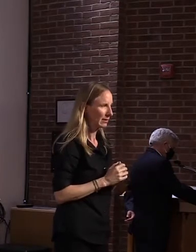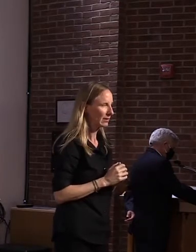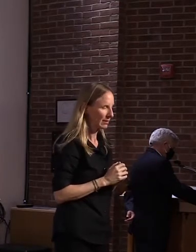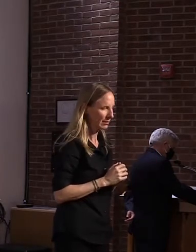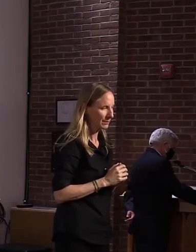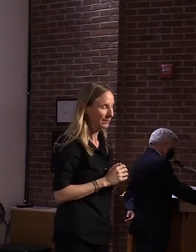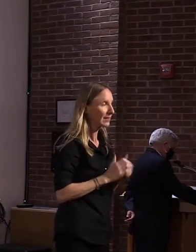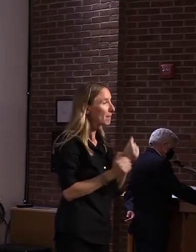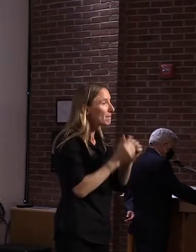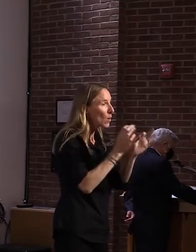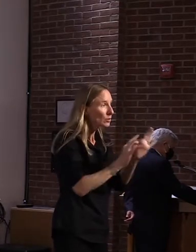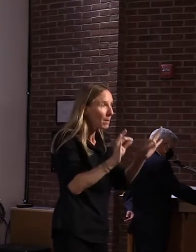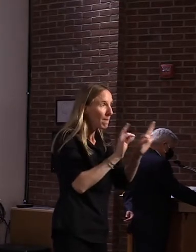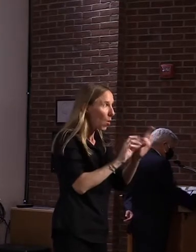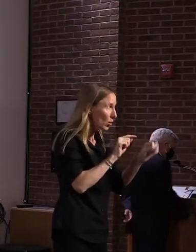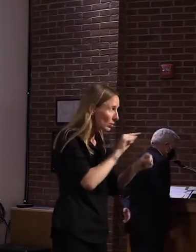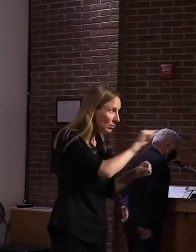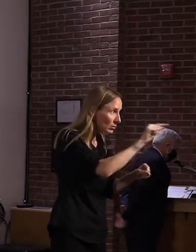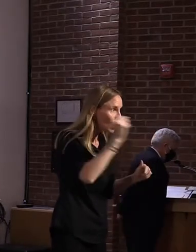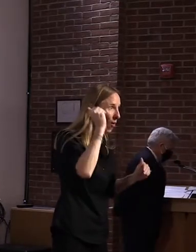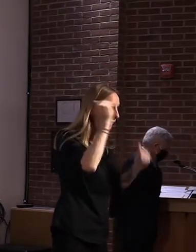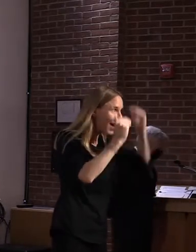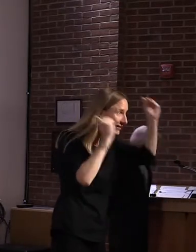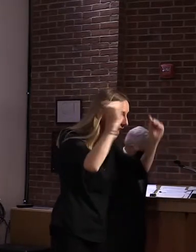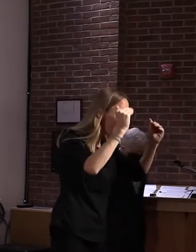And most importantly, to the adults and the